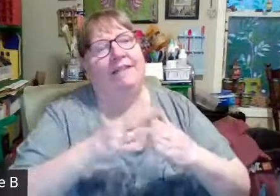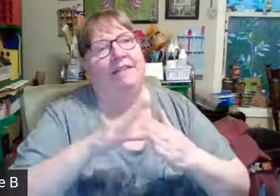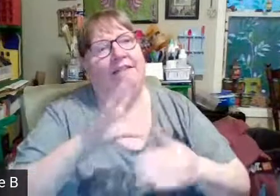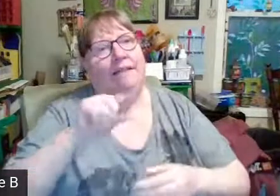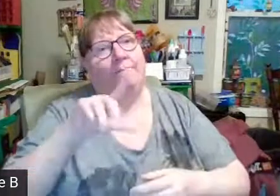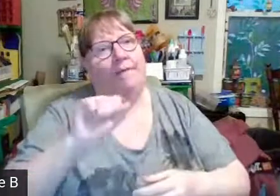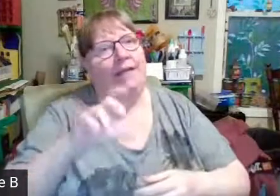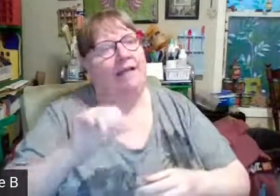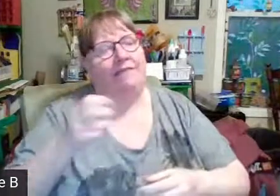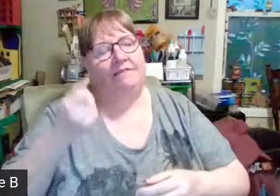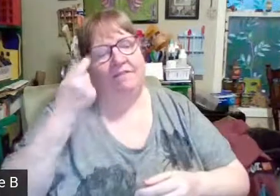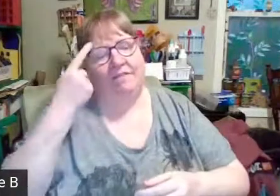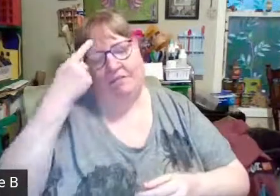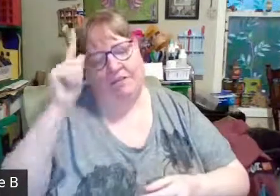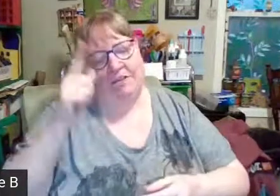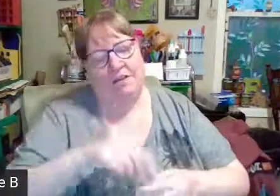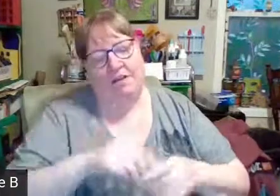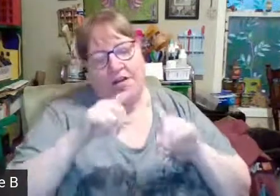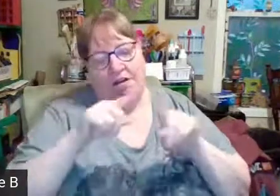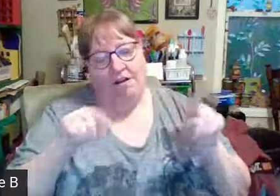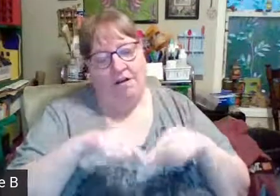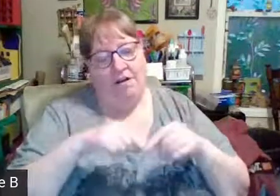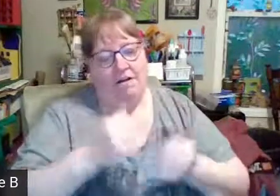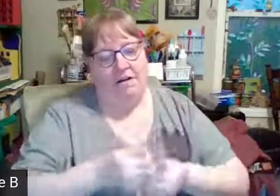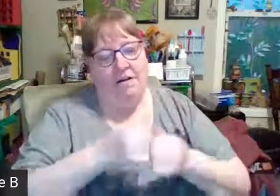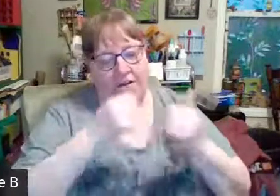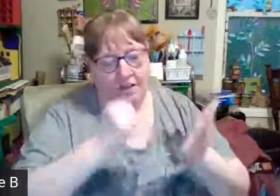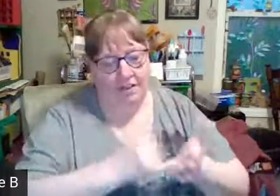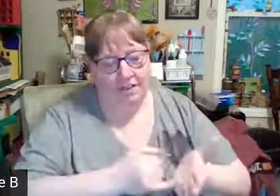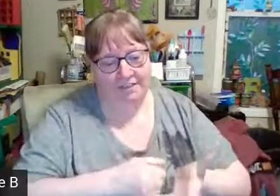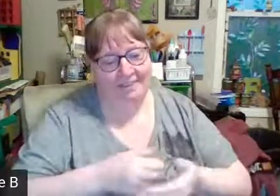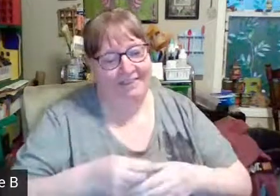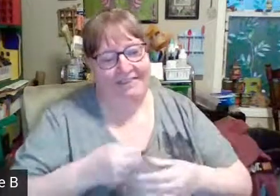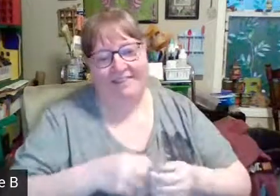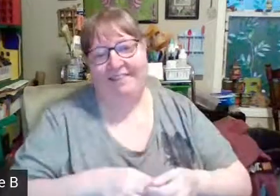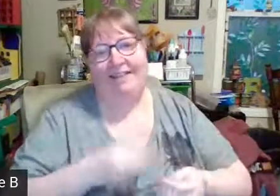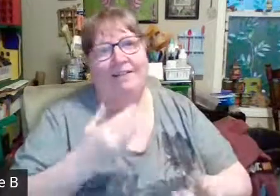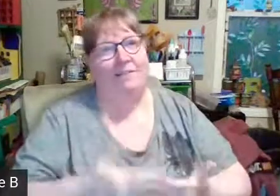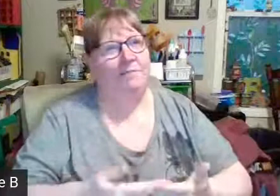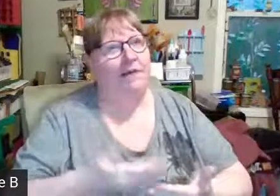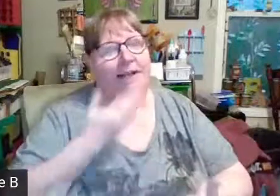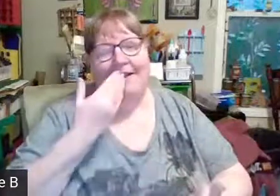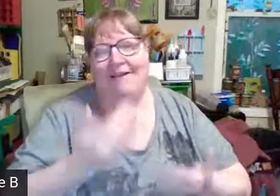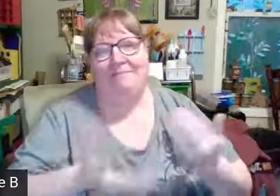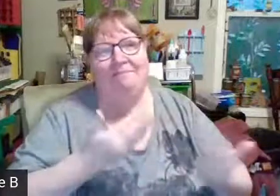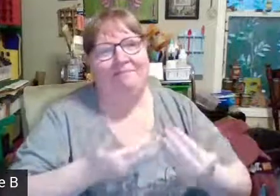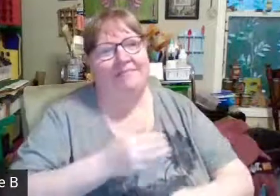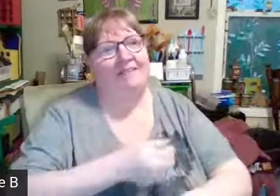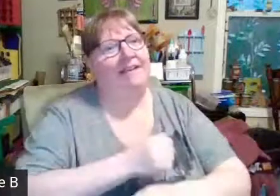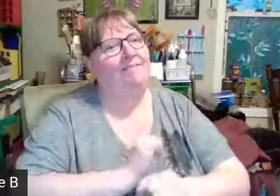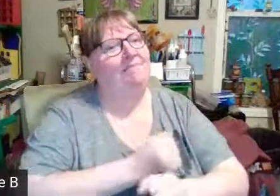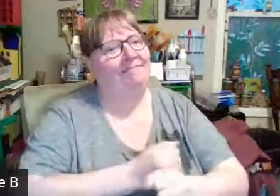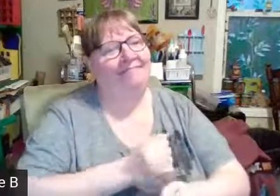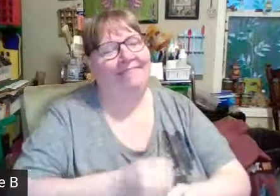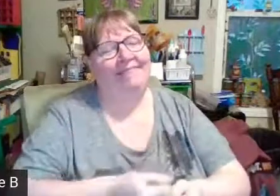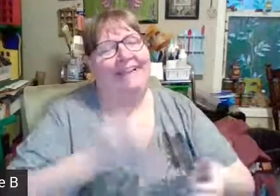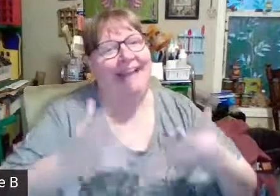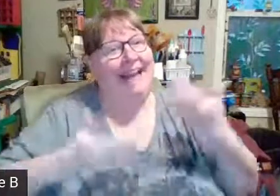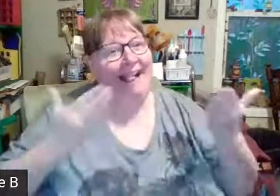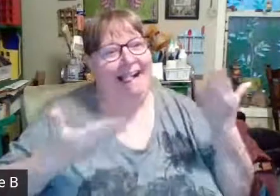of those it is like making Happy Mail. I saw Darla recommend about it. Sometimes she understands, she